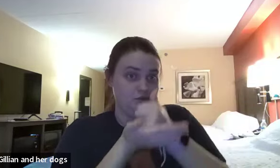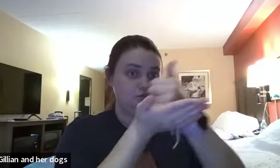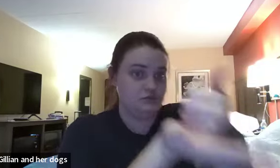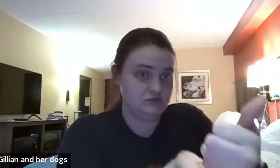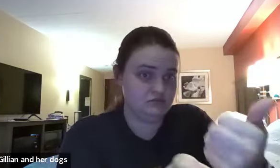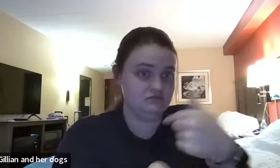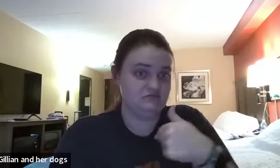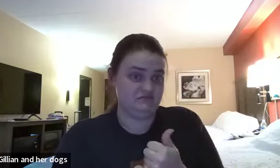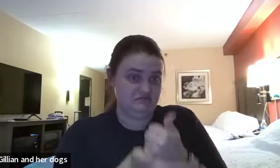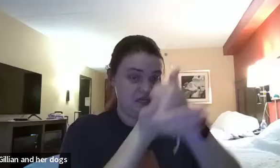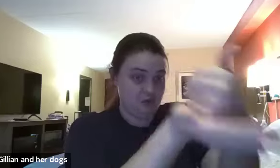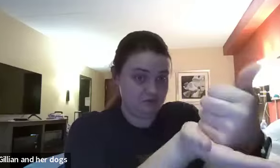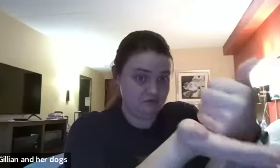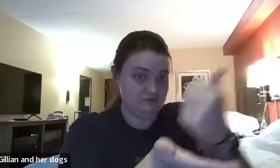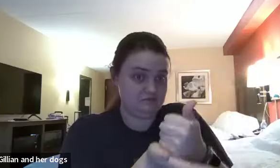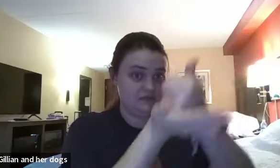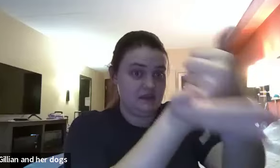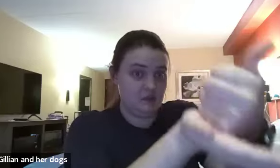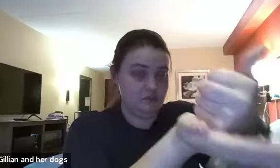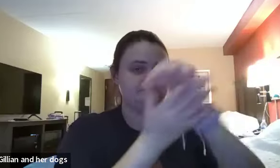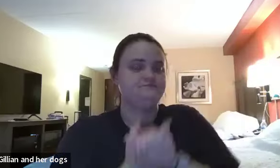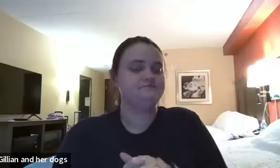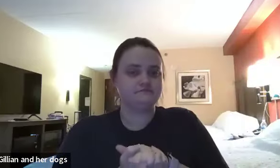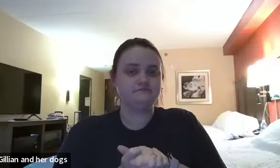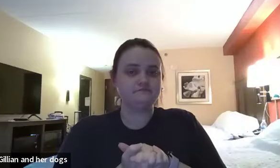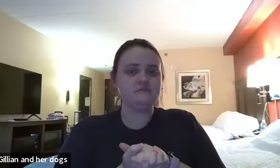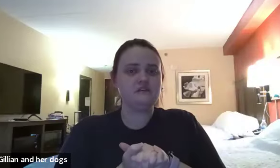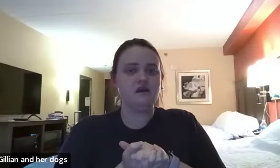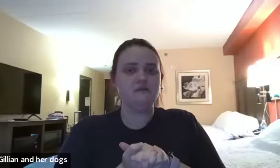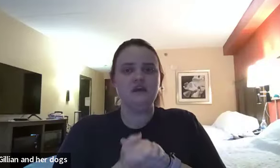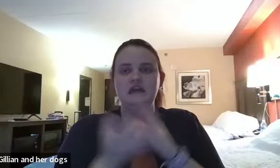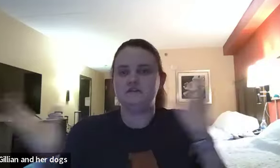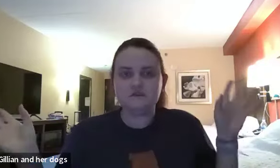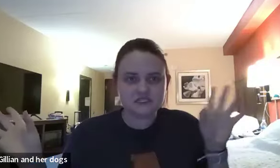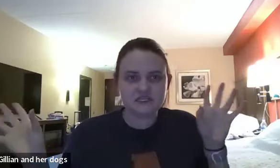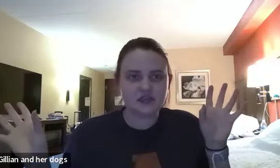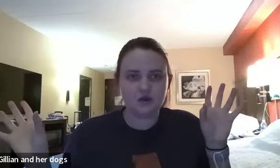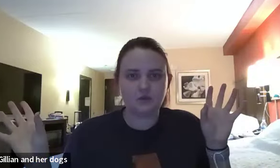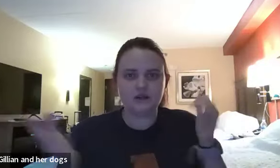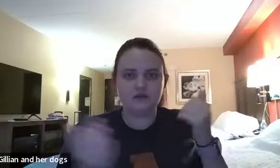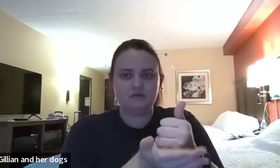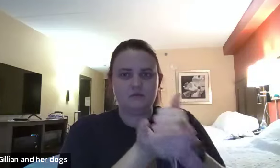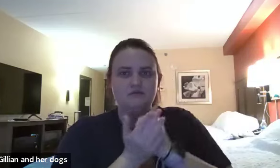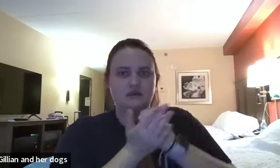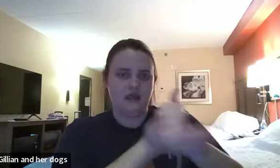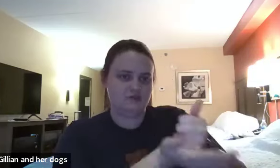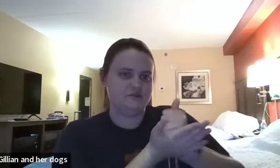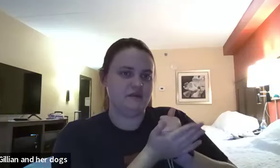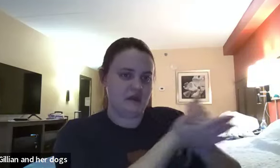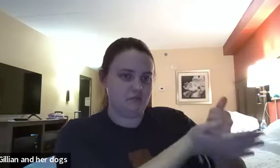you, help, help. Um, if you ever did get kind of worried about remembering how to make that